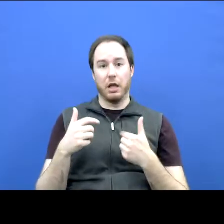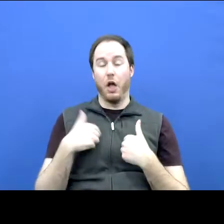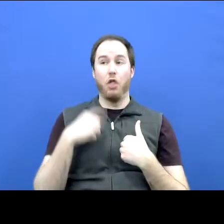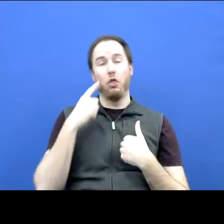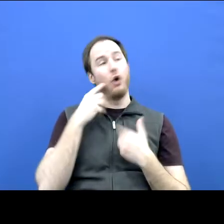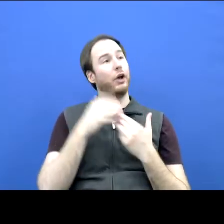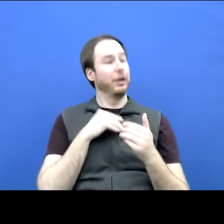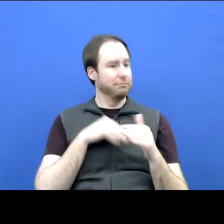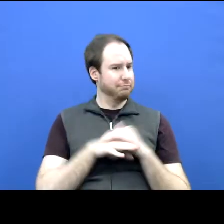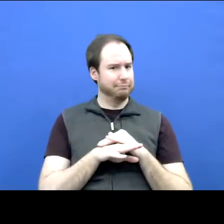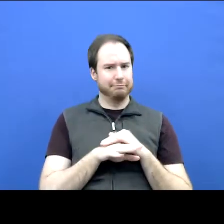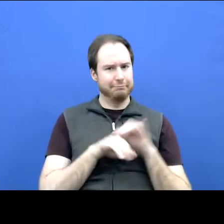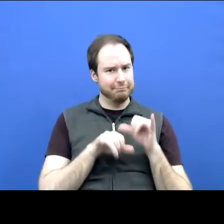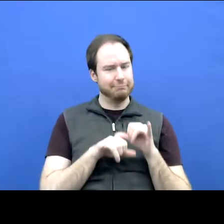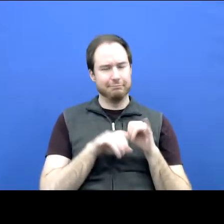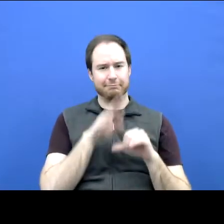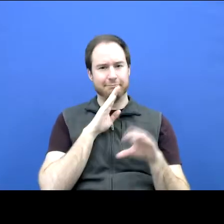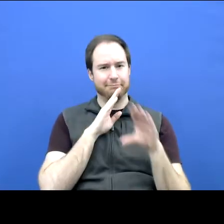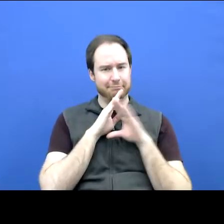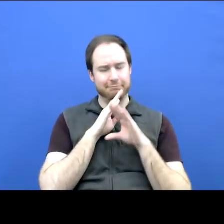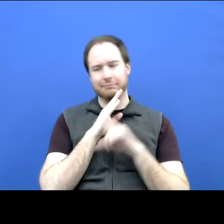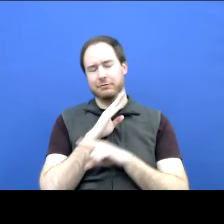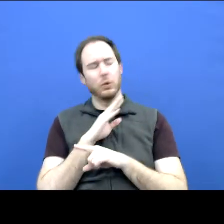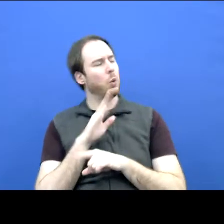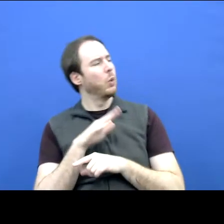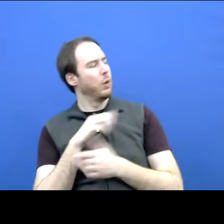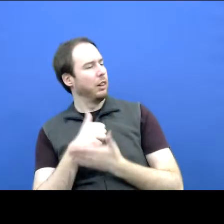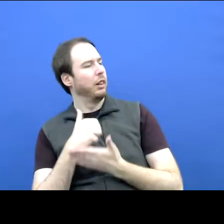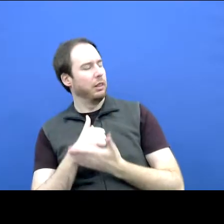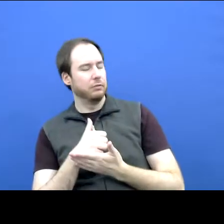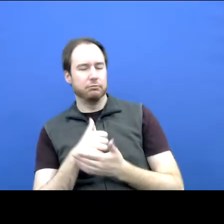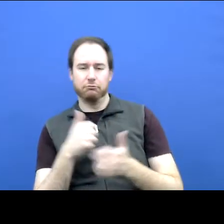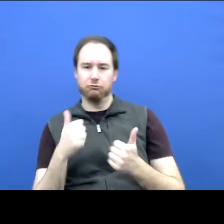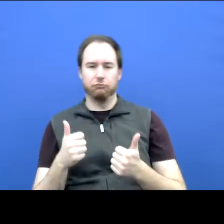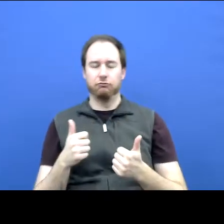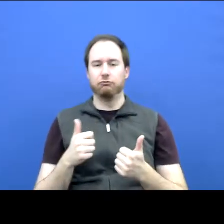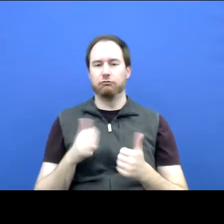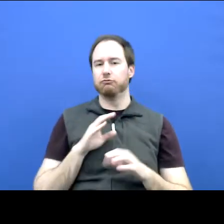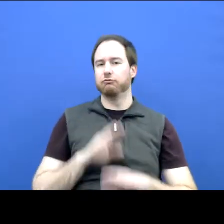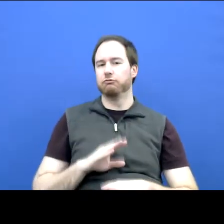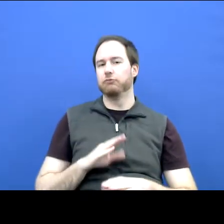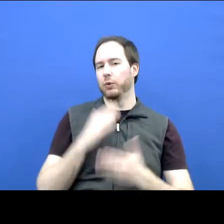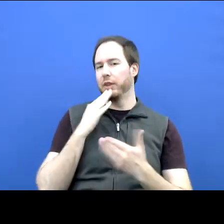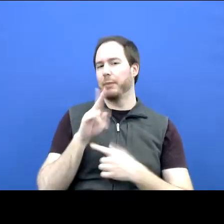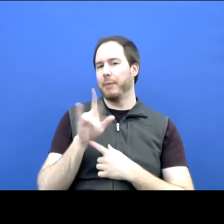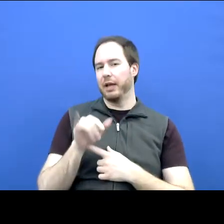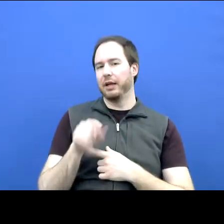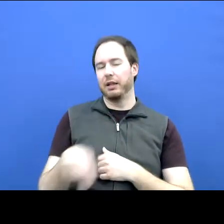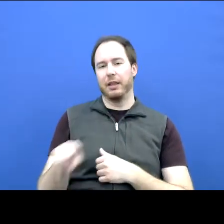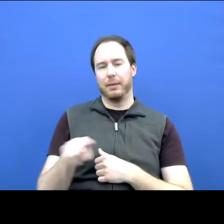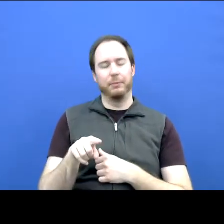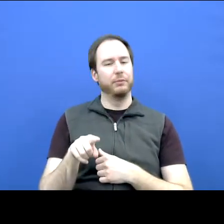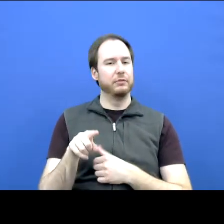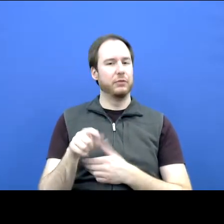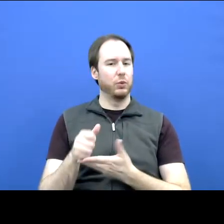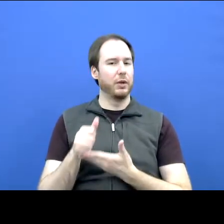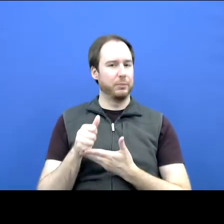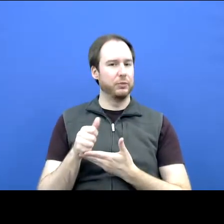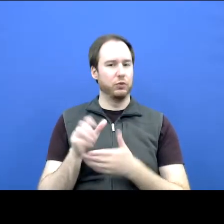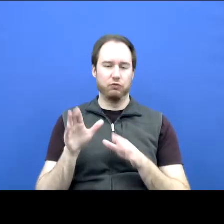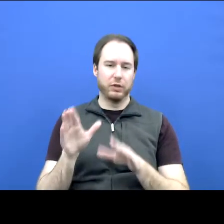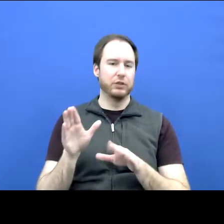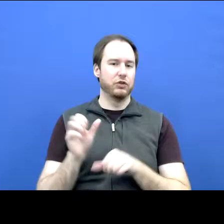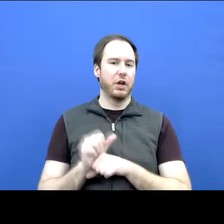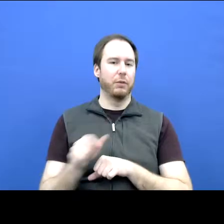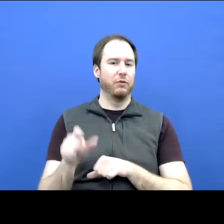as I anticipated at first, and they were a great assistance. So I want to thank Becky, and then also everybody that does a great